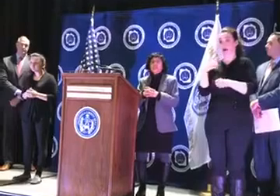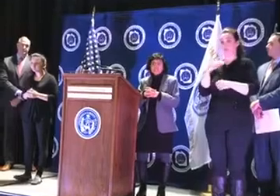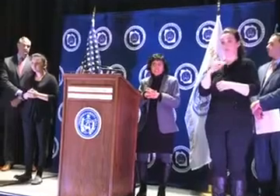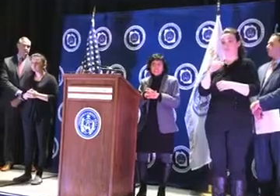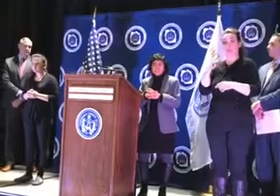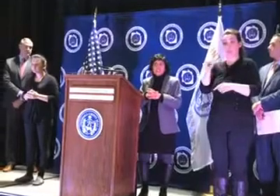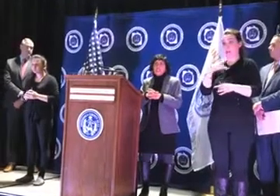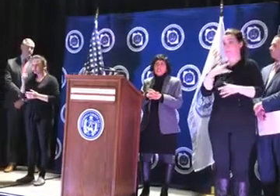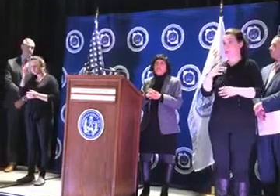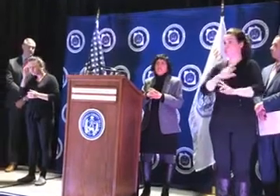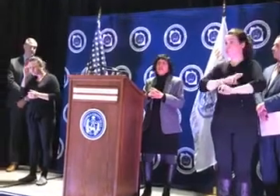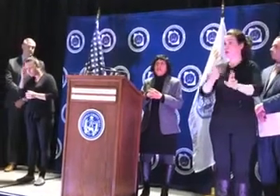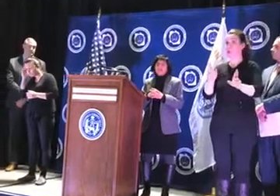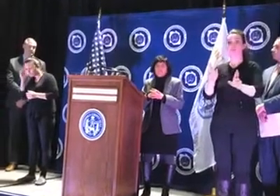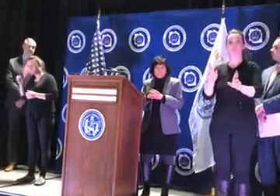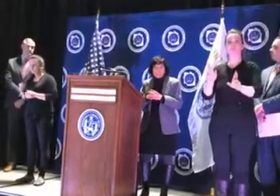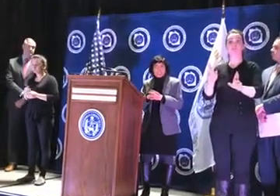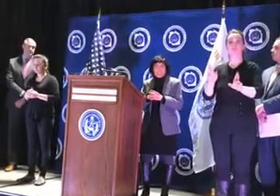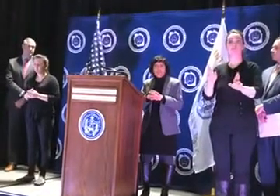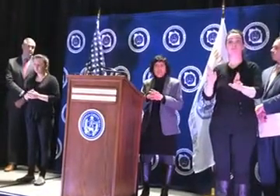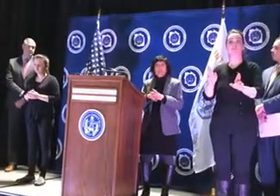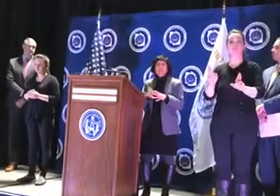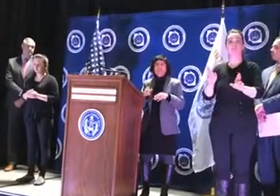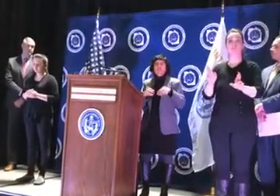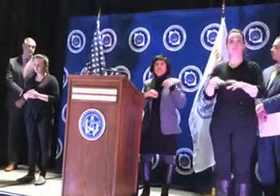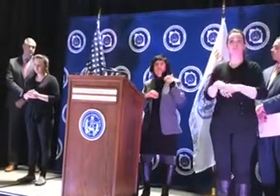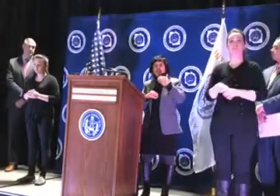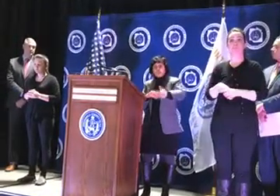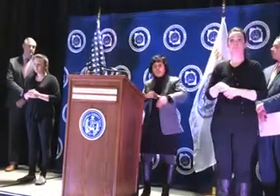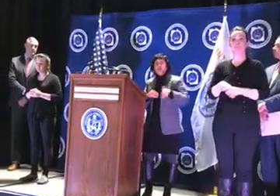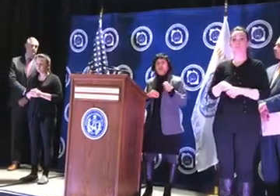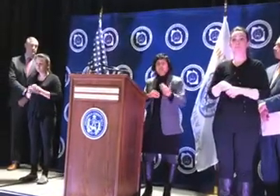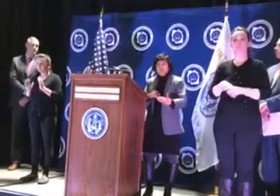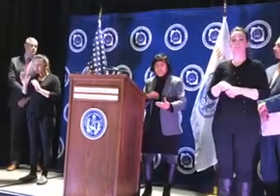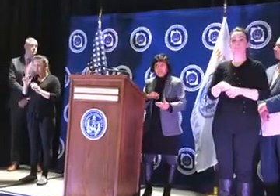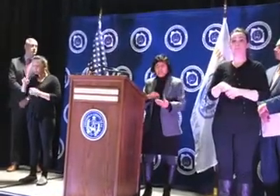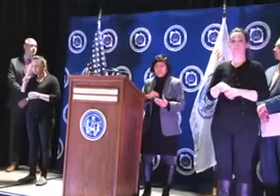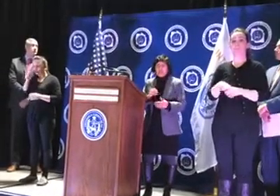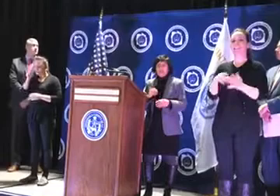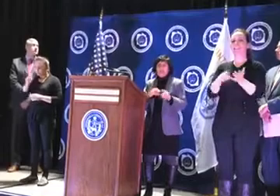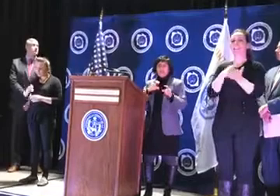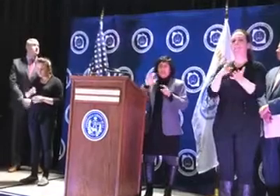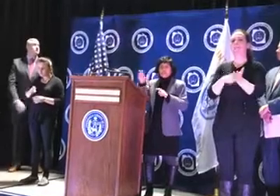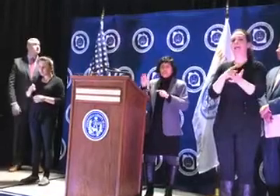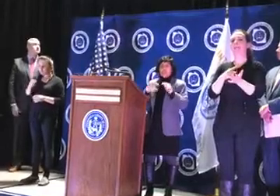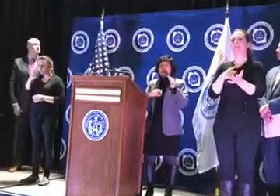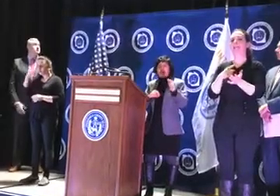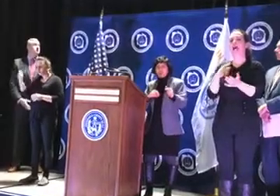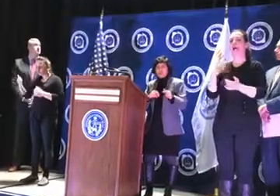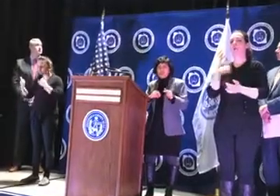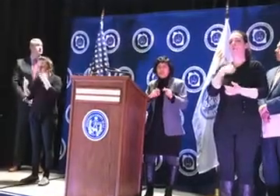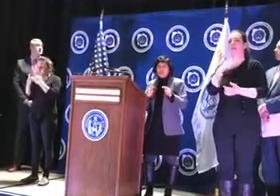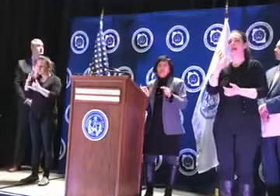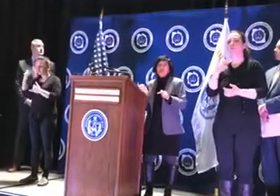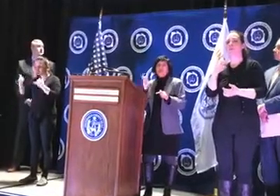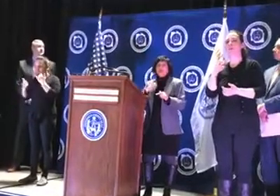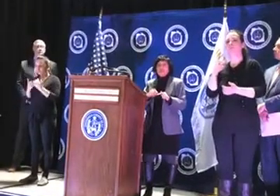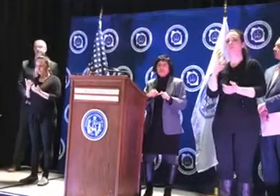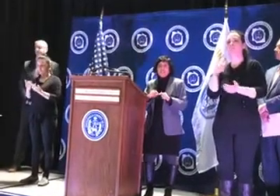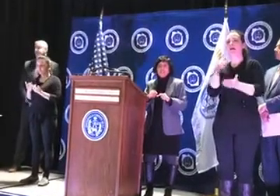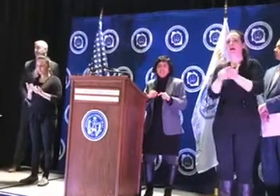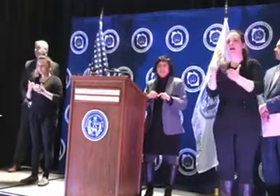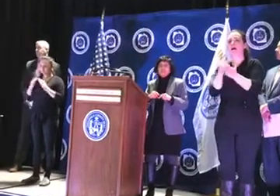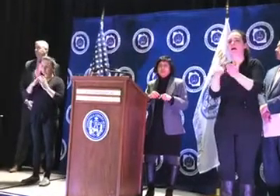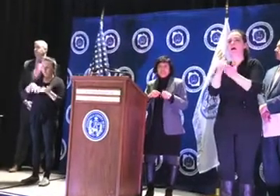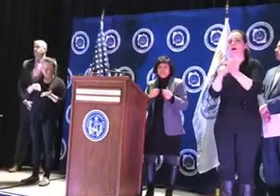when they're elderly, that takes a little time, so we have to have several phone calls to them. Then we have to connect with their family member. We go